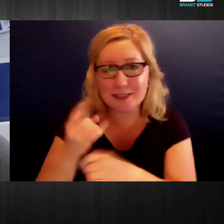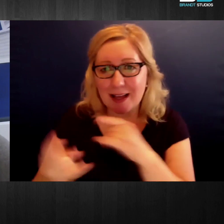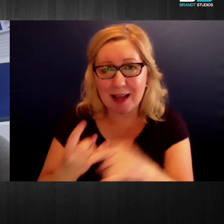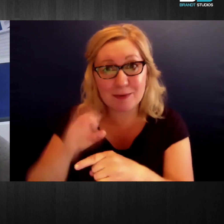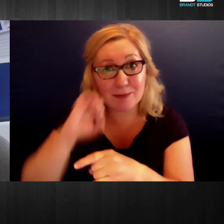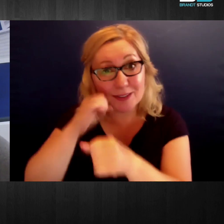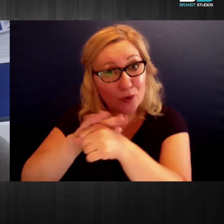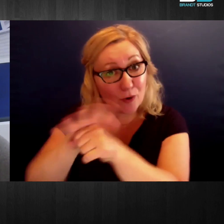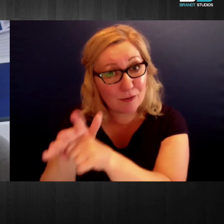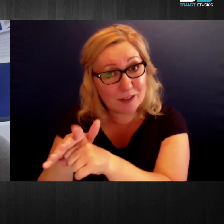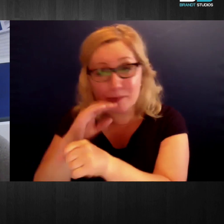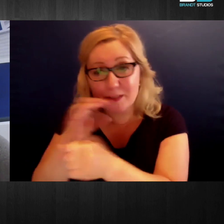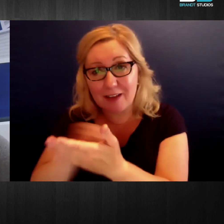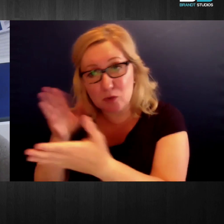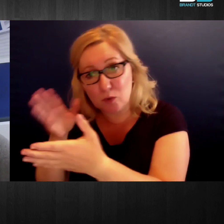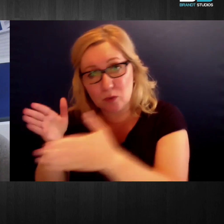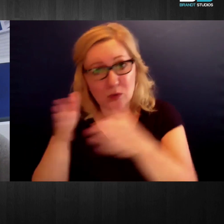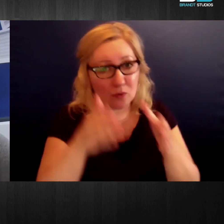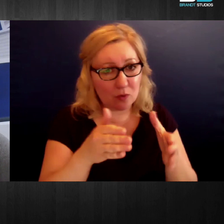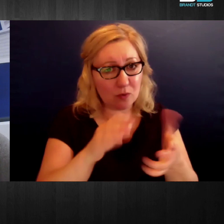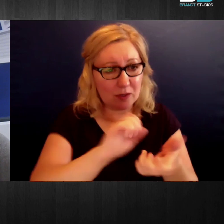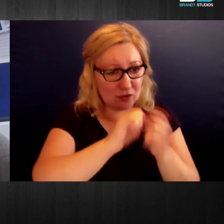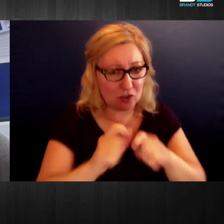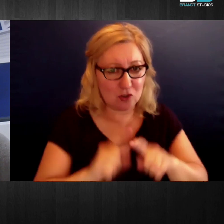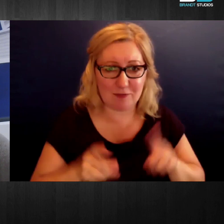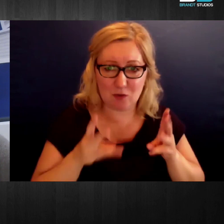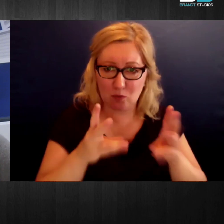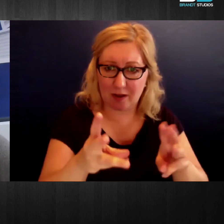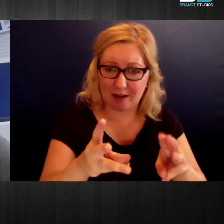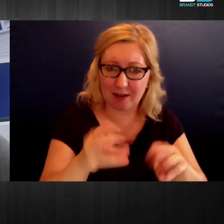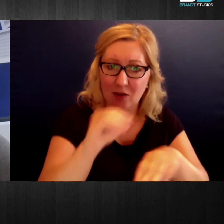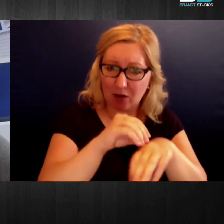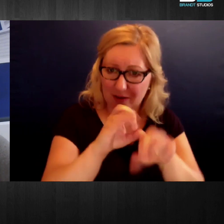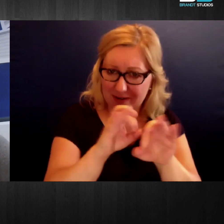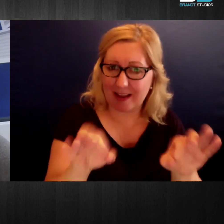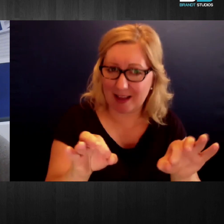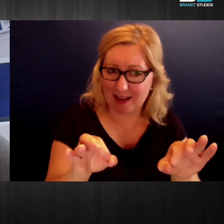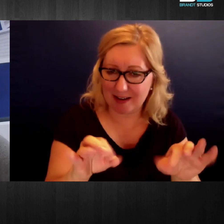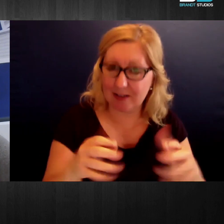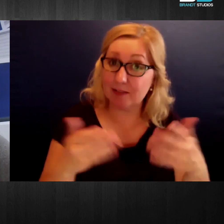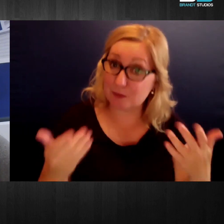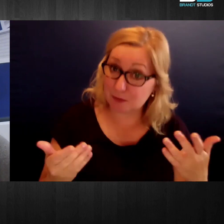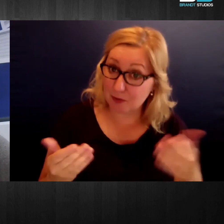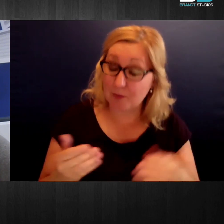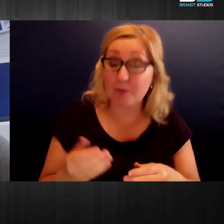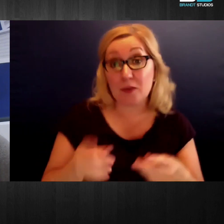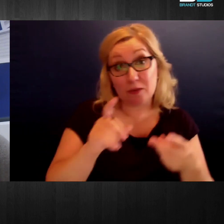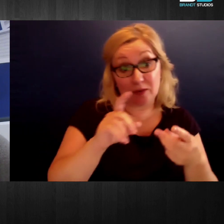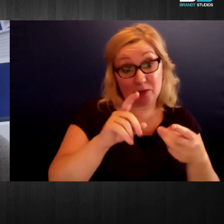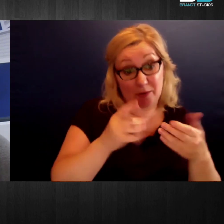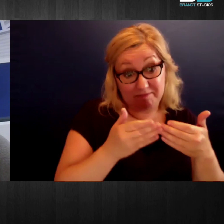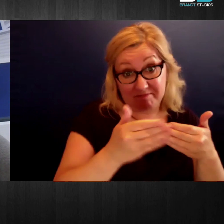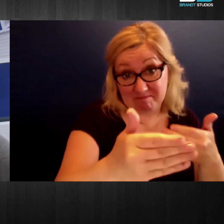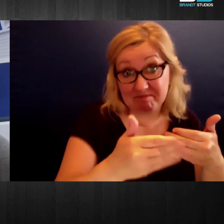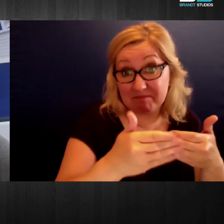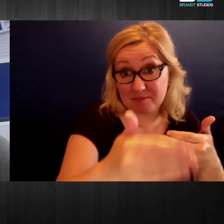as well doing getting the research and getting the study side of it as well with our friends in the university. So